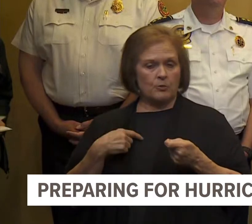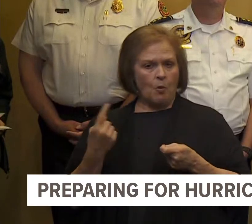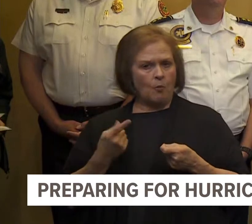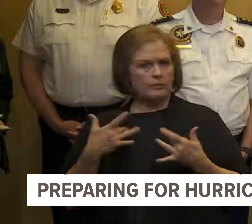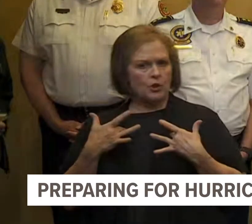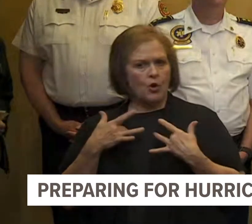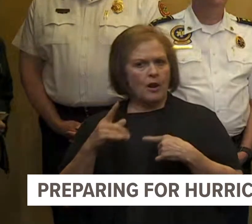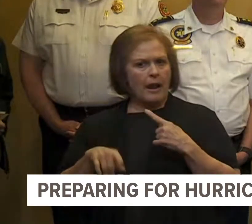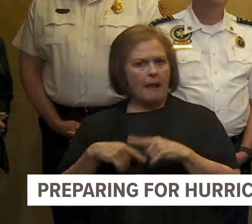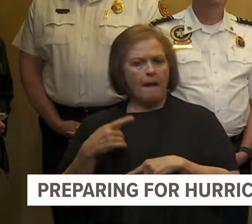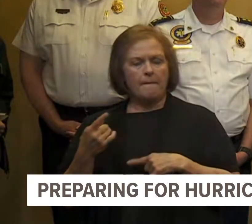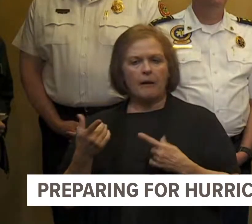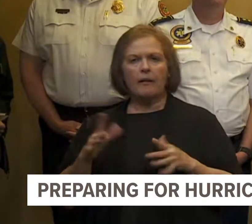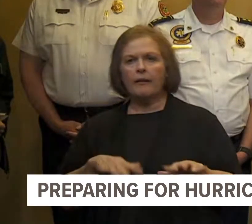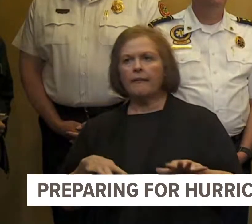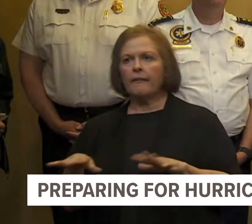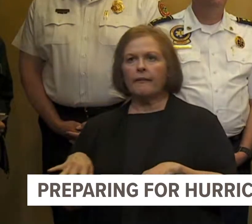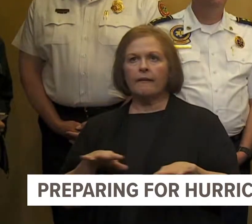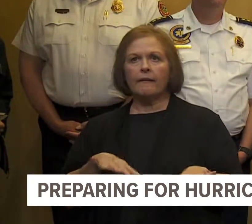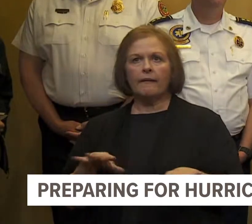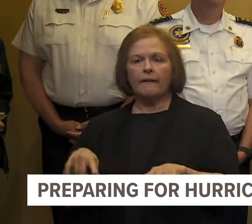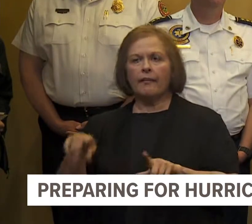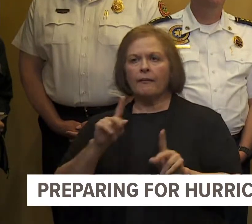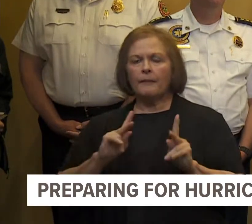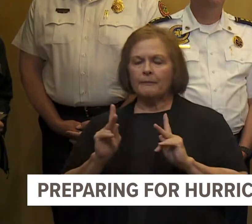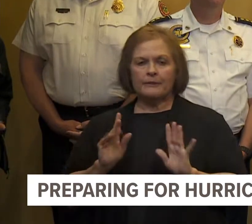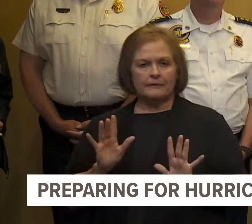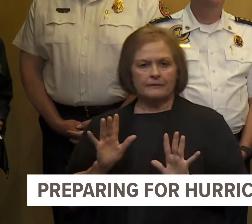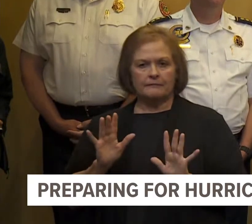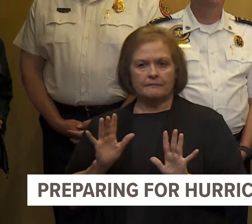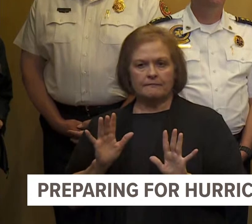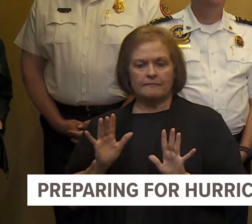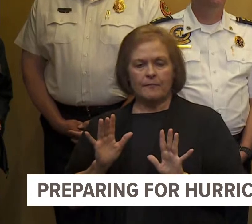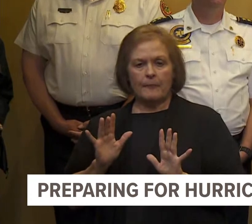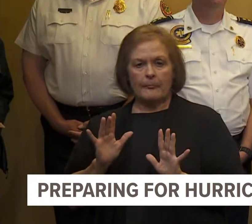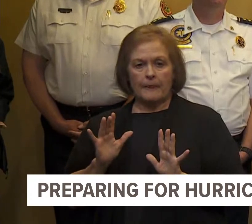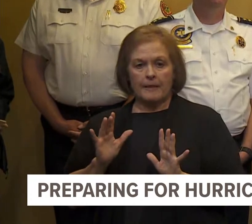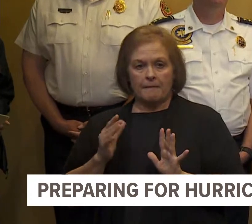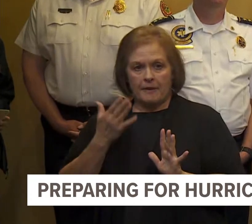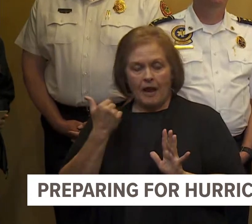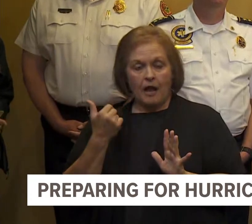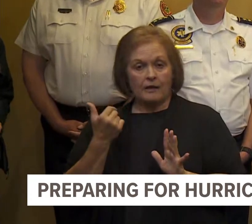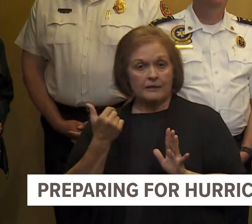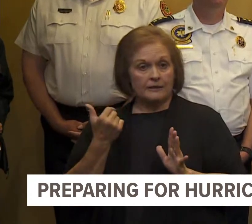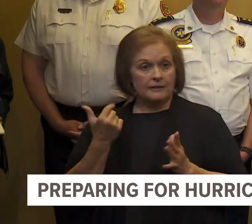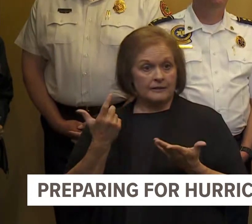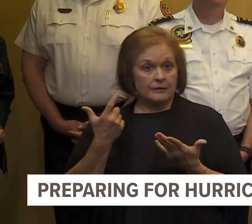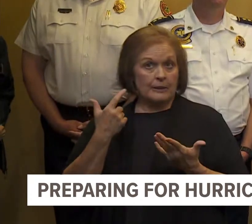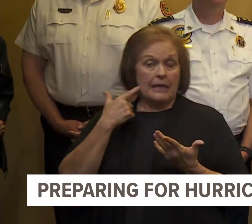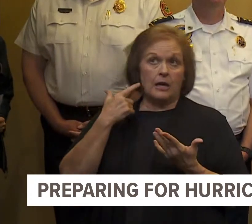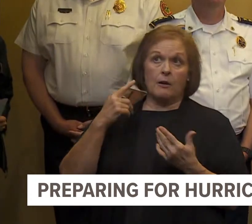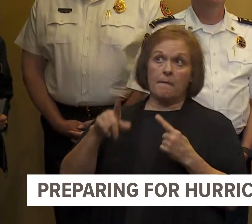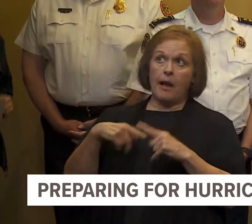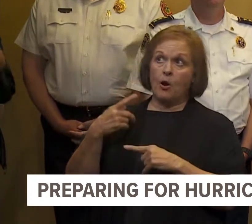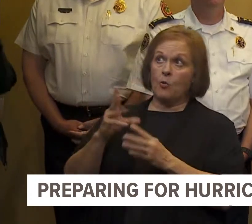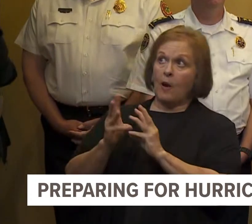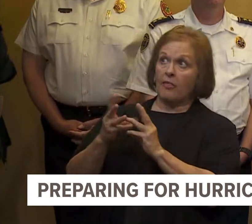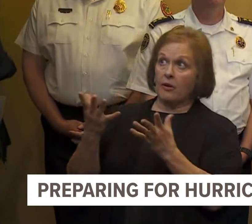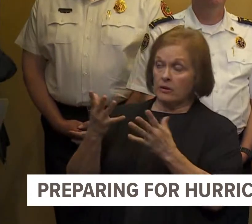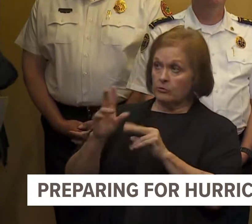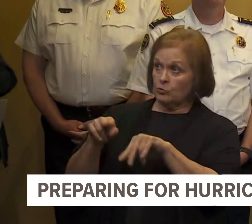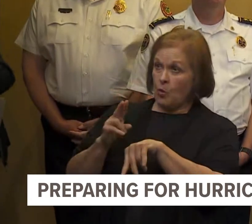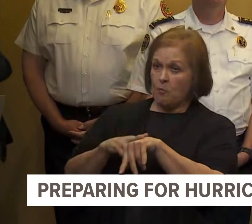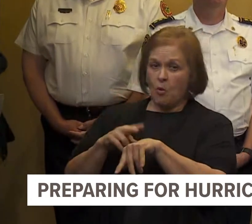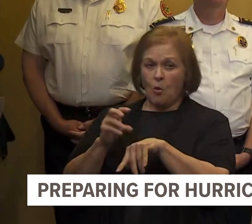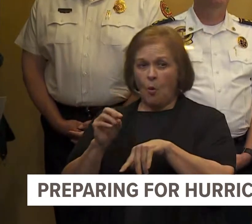the potential for complacency among our residents, especially with, what we're hearing about this year's forecast being either